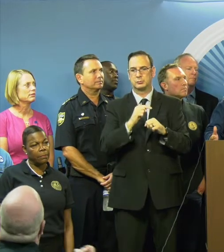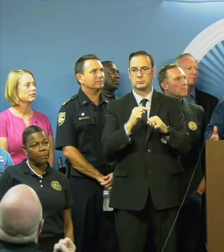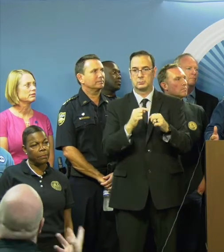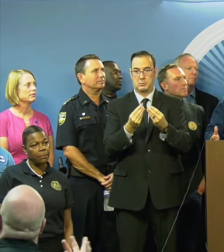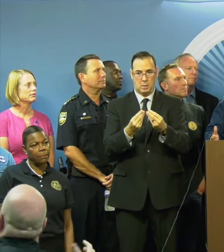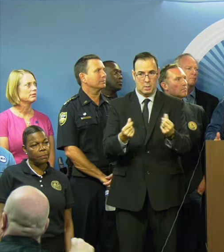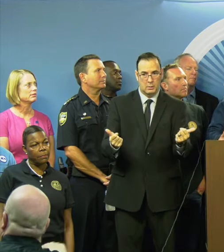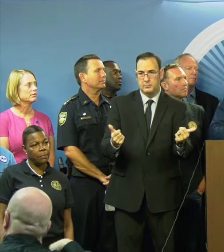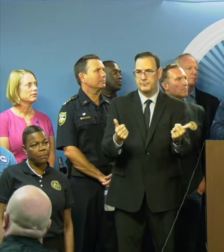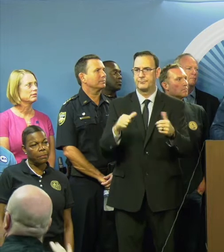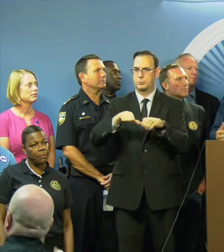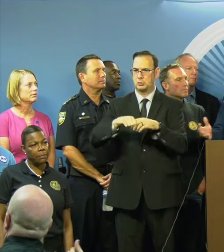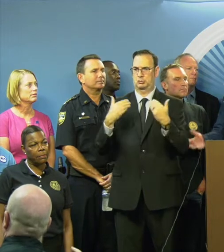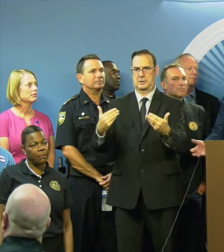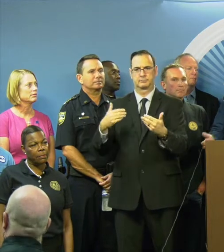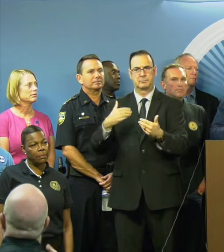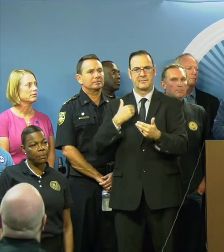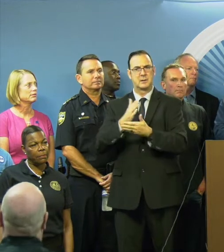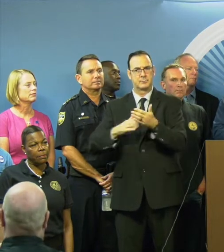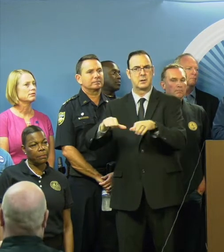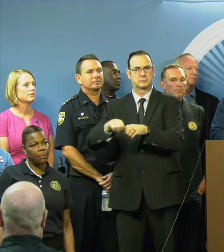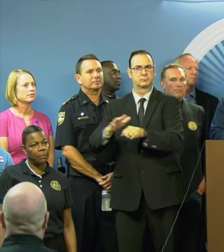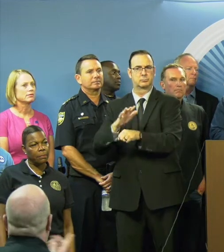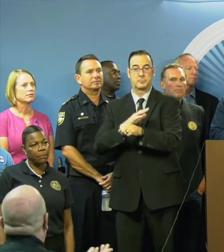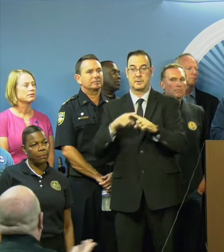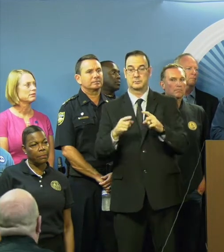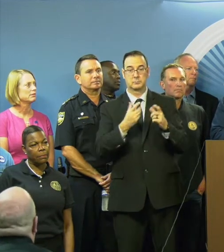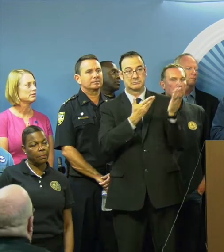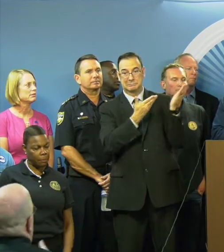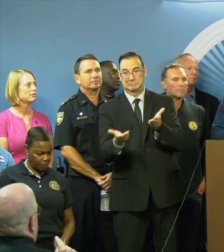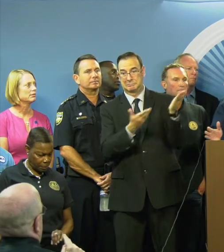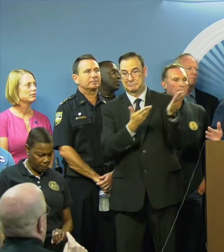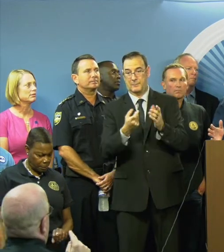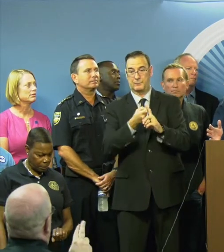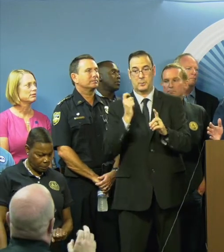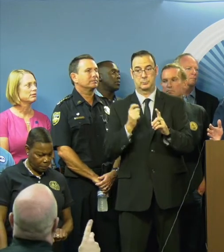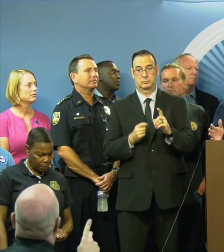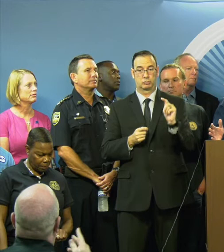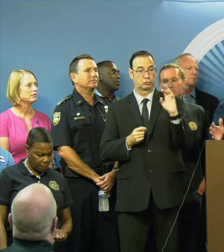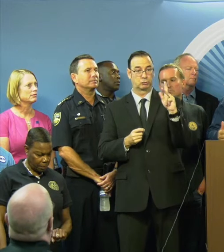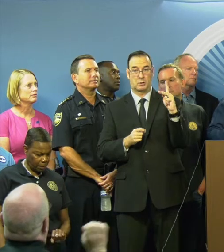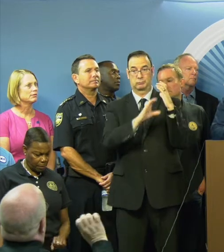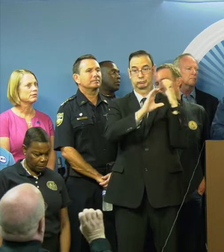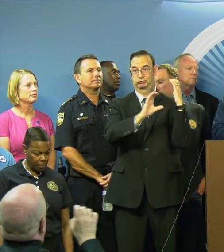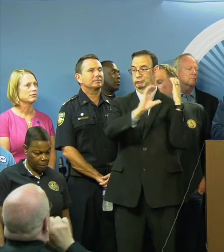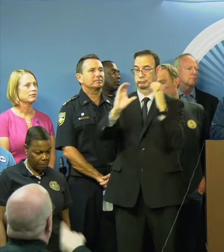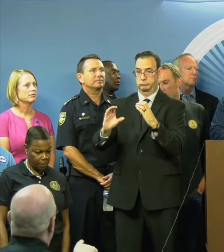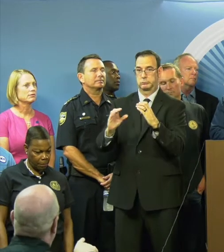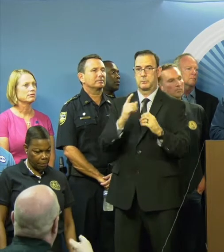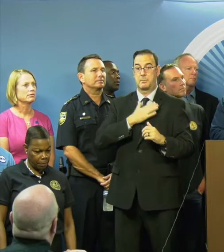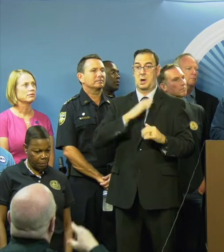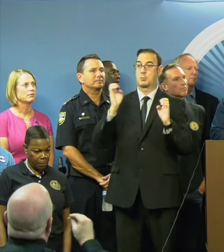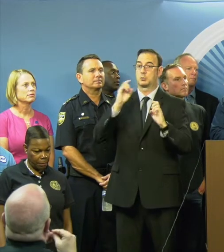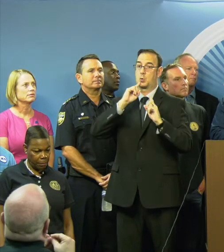Florida. It's just when a gas station runs out, the trucks have to bring it in from the port. So my emergency order allows there to be